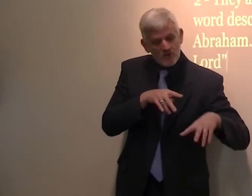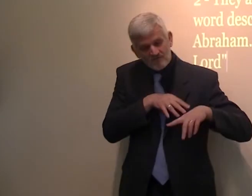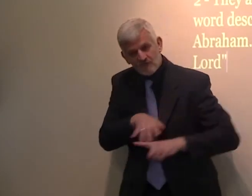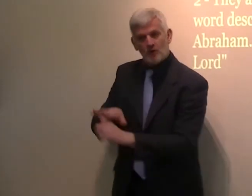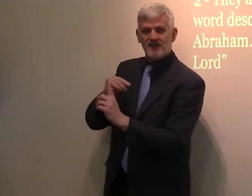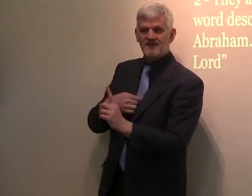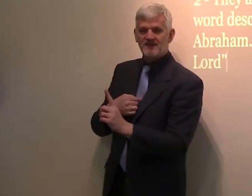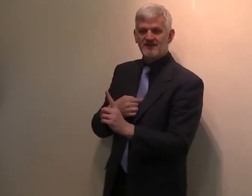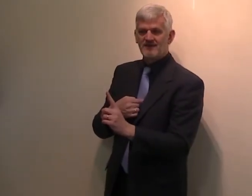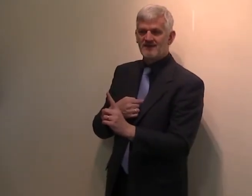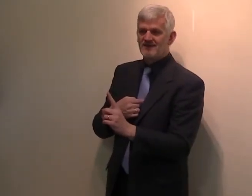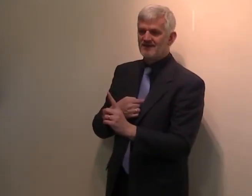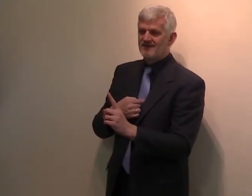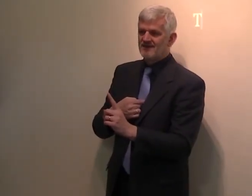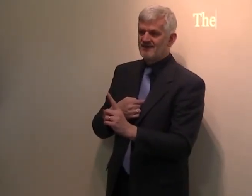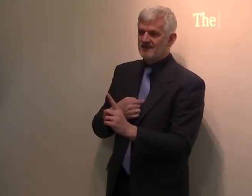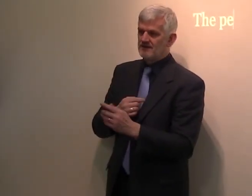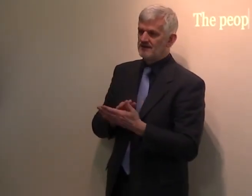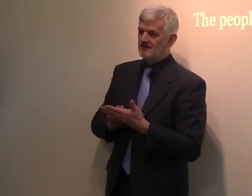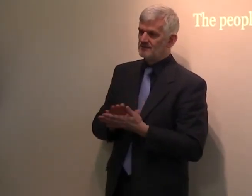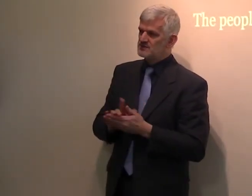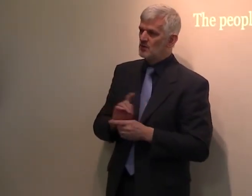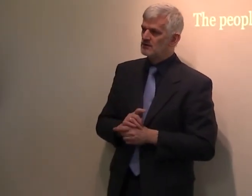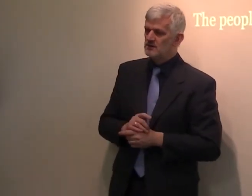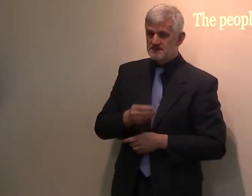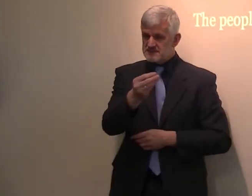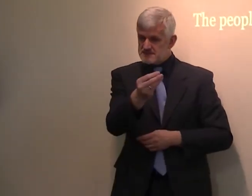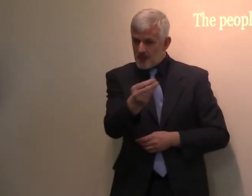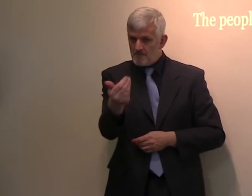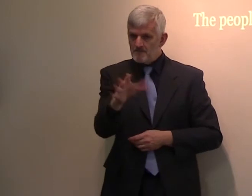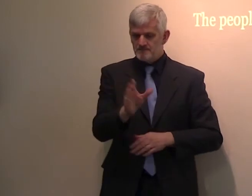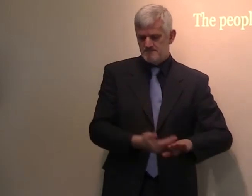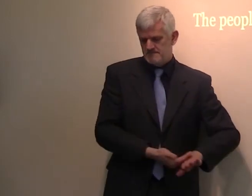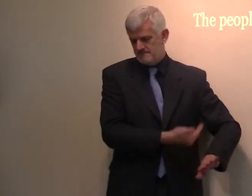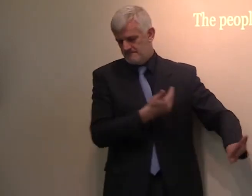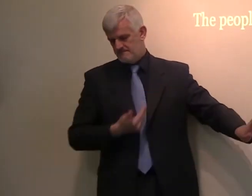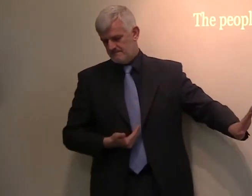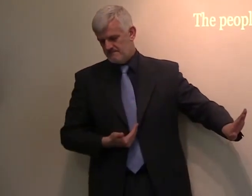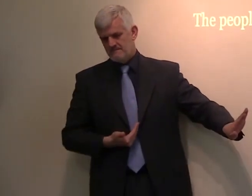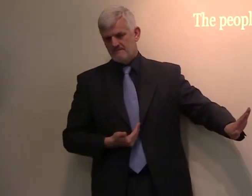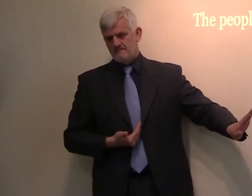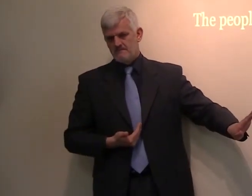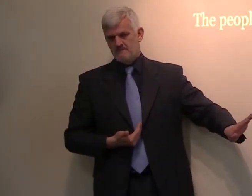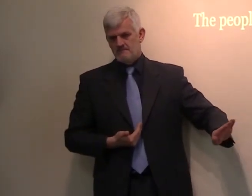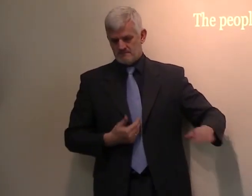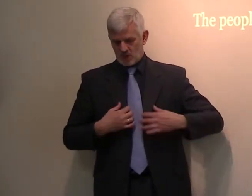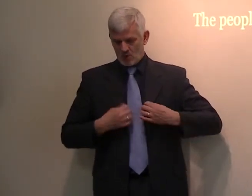people who have kept themselves, the few ones who have kept themselves unpolluted in the church of Sardis,